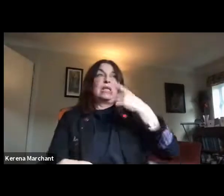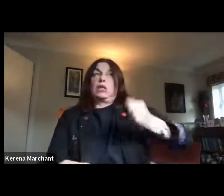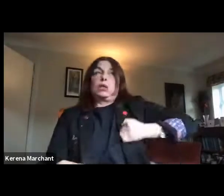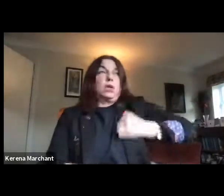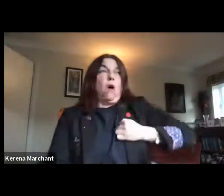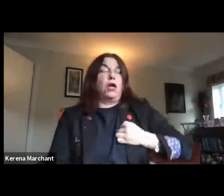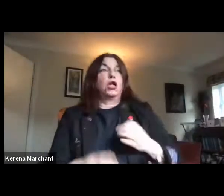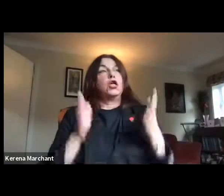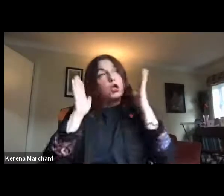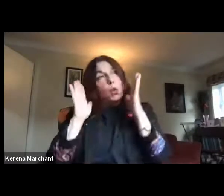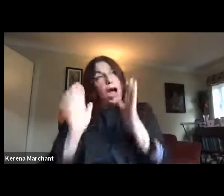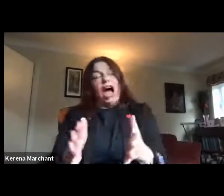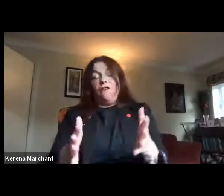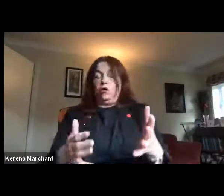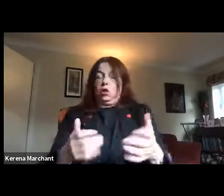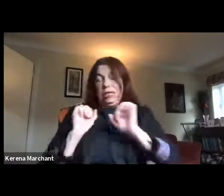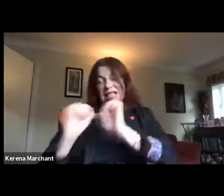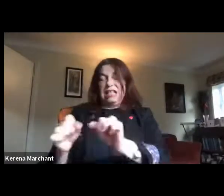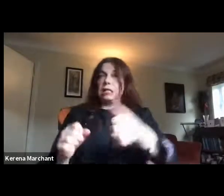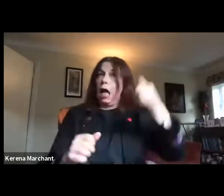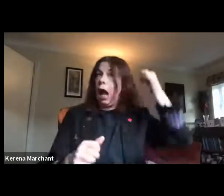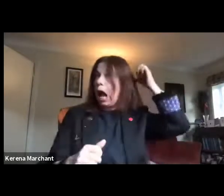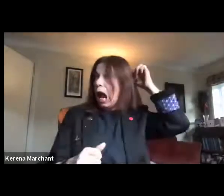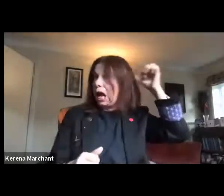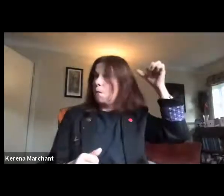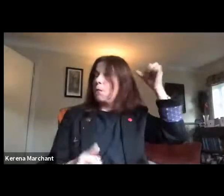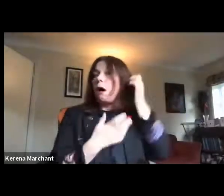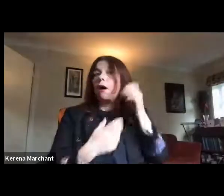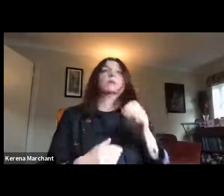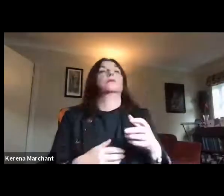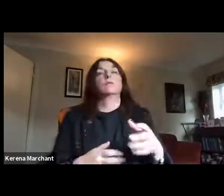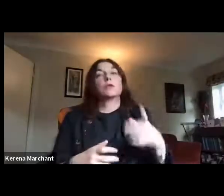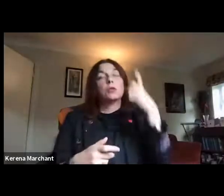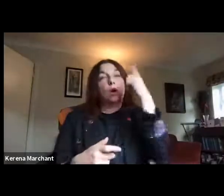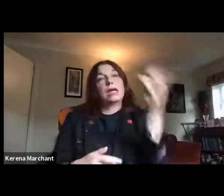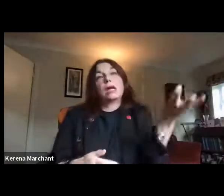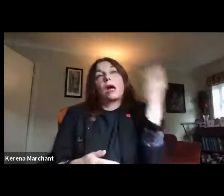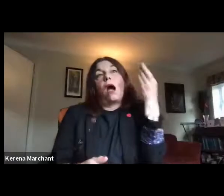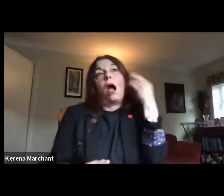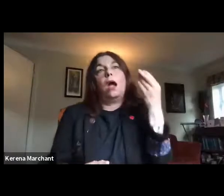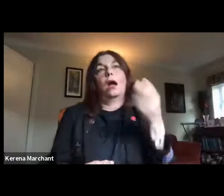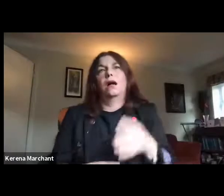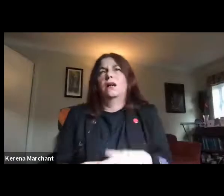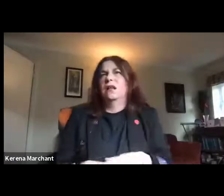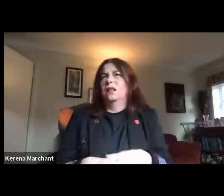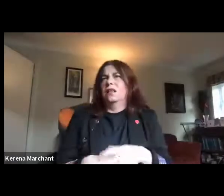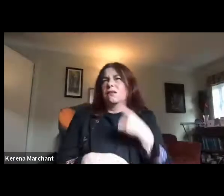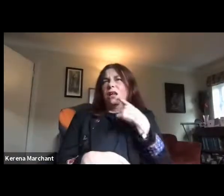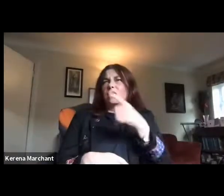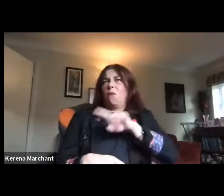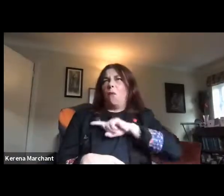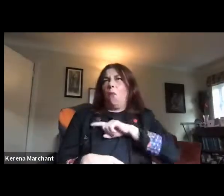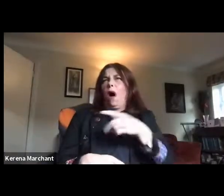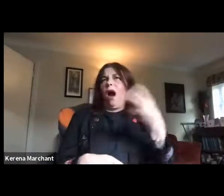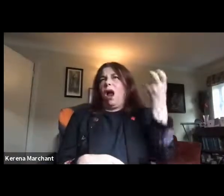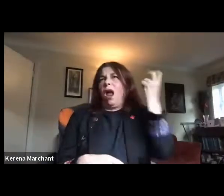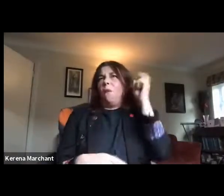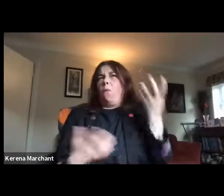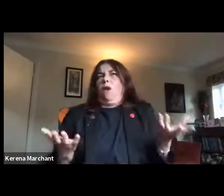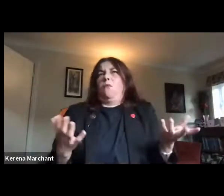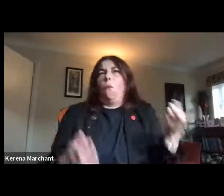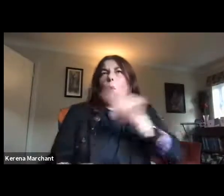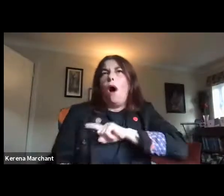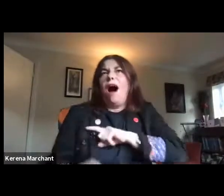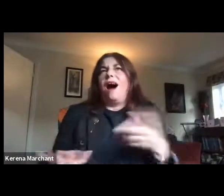told me that, well, first he apologized and said, well, because he's deaf, he's going to have a cochlear